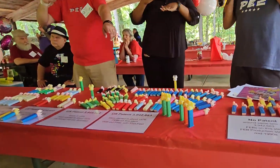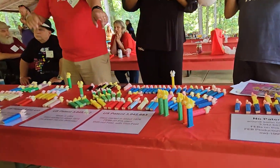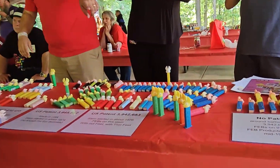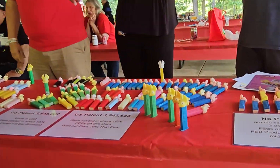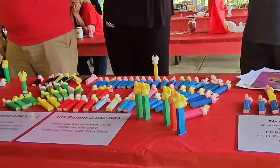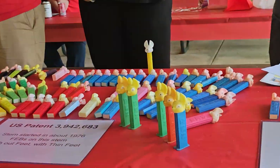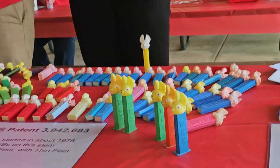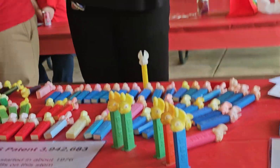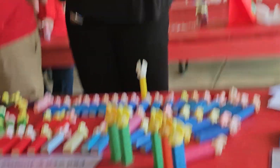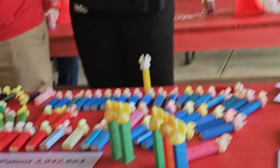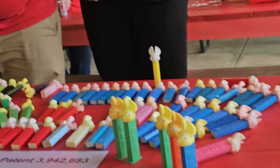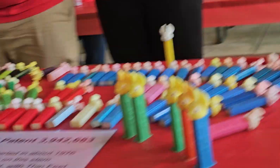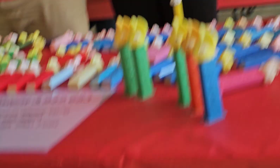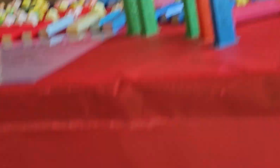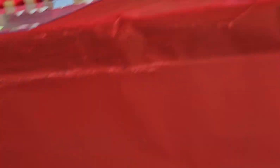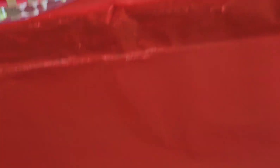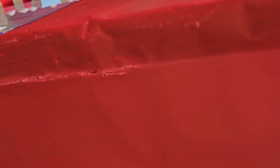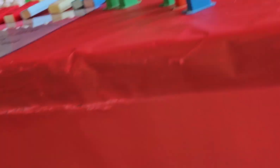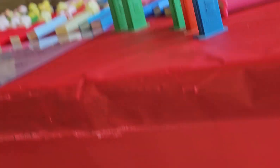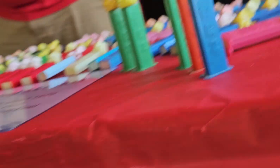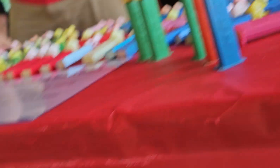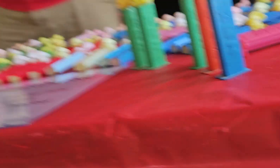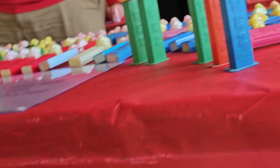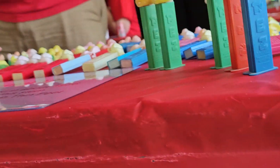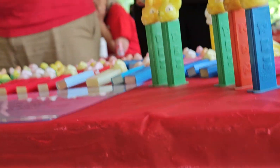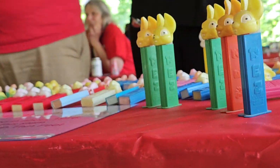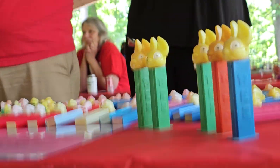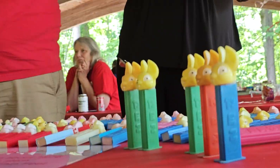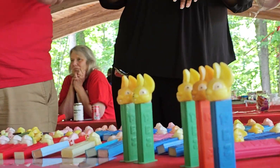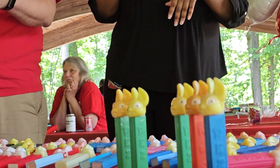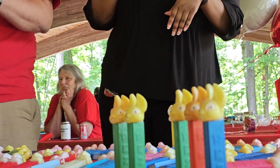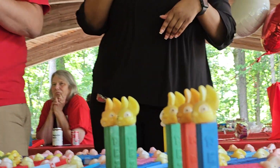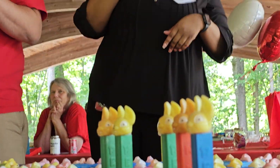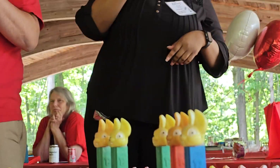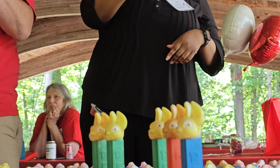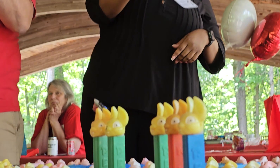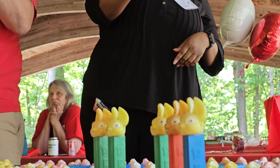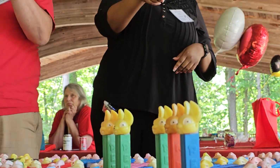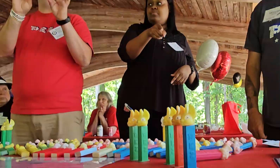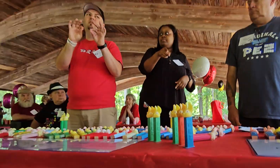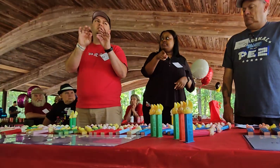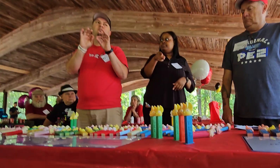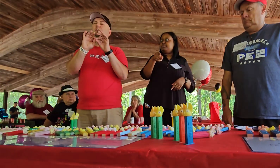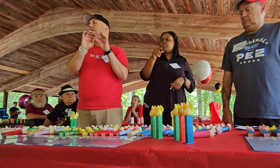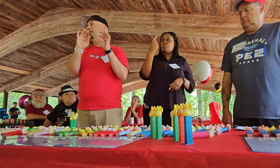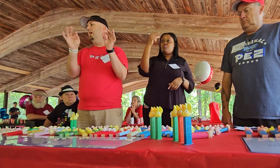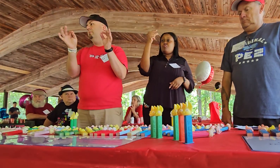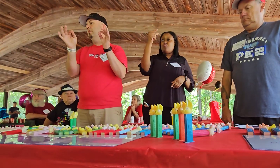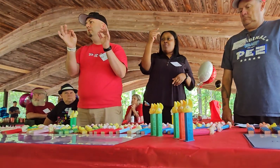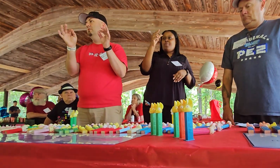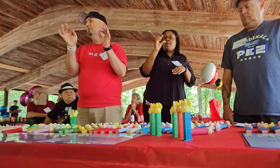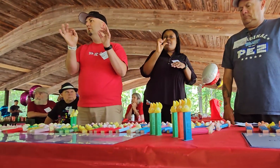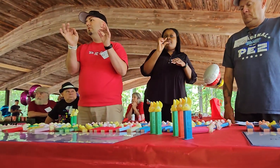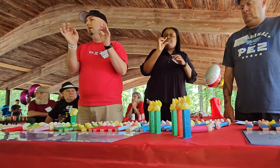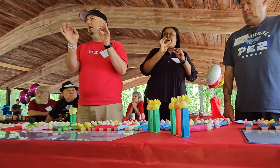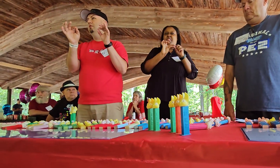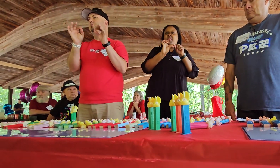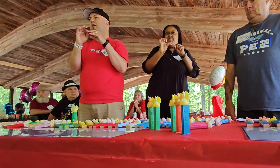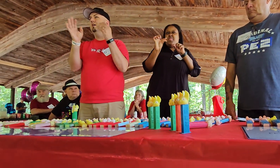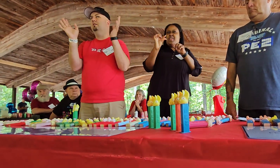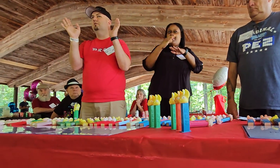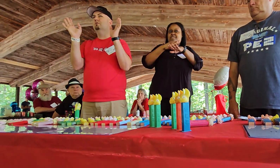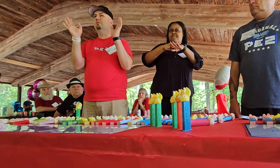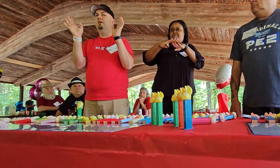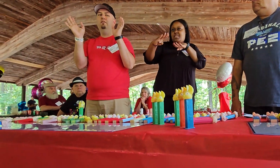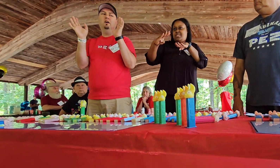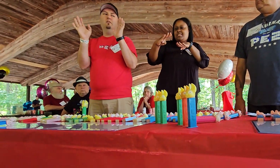there's a couple that are right here, and the green ones that are footed are thin feet. They're very common. You can